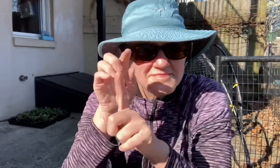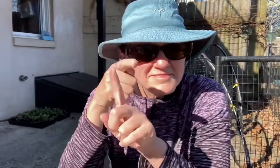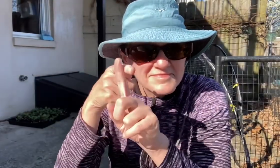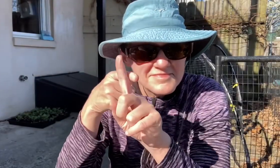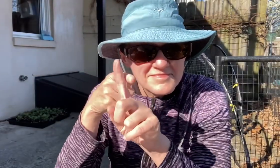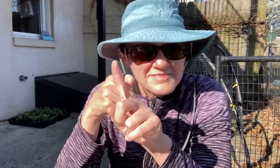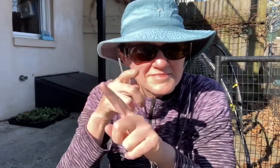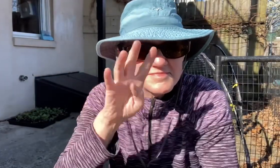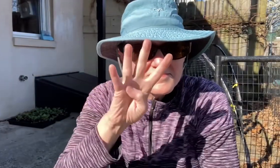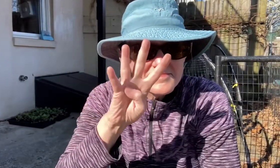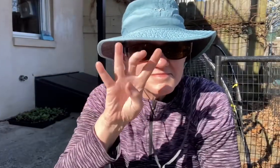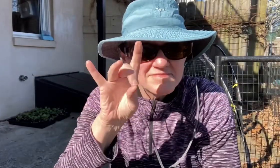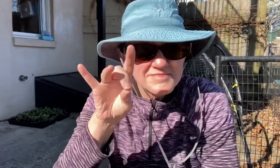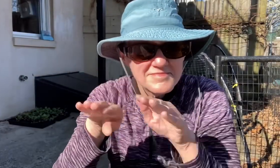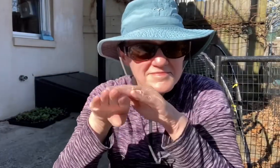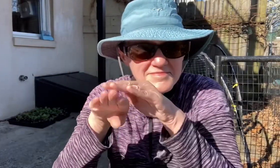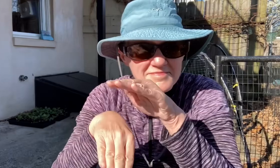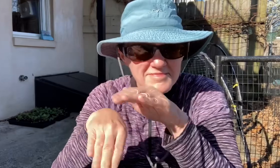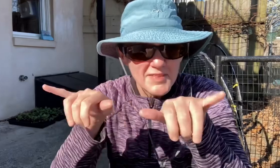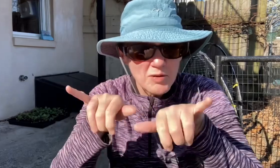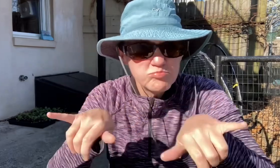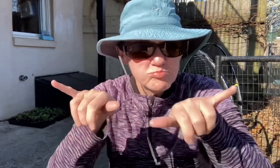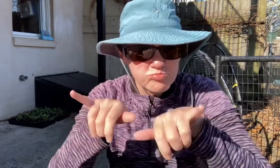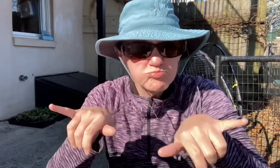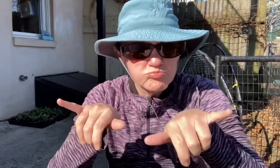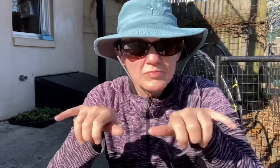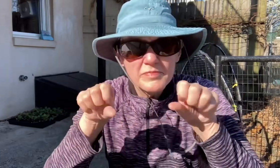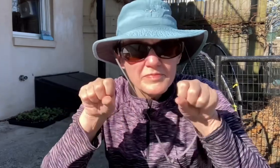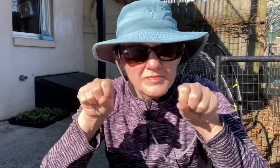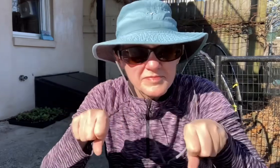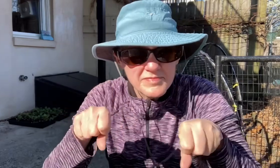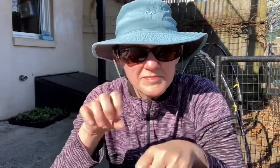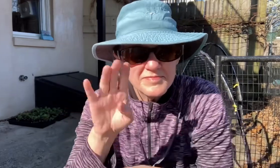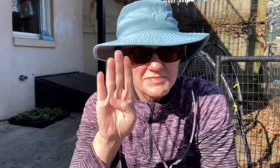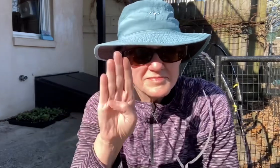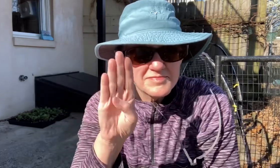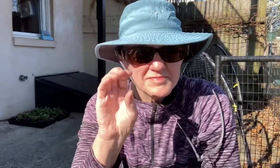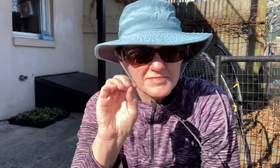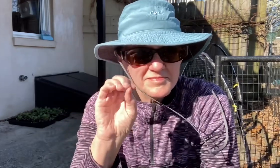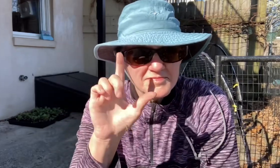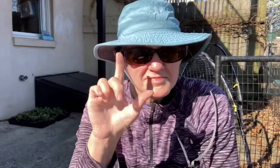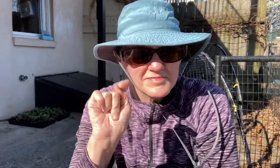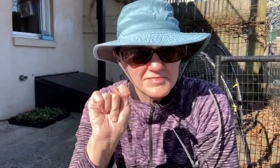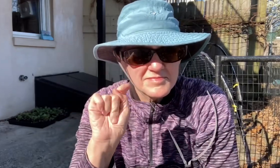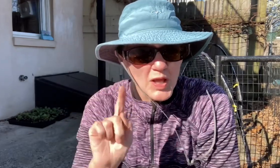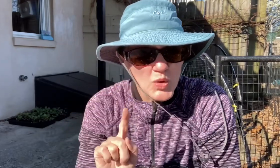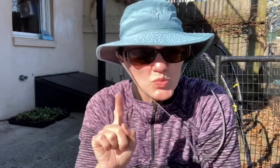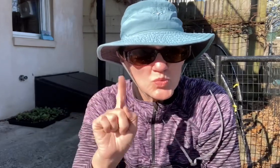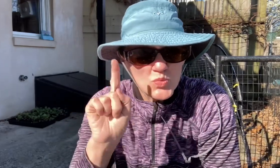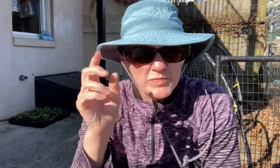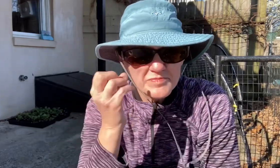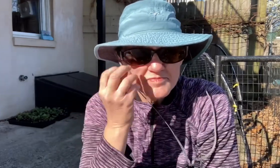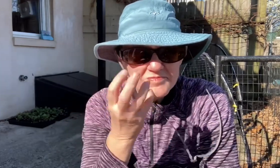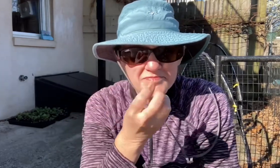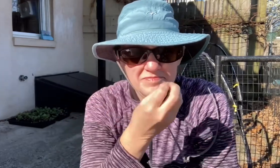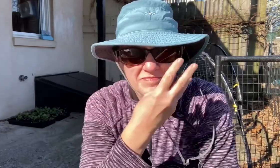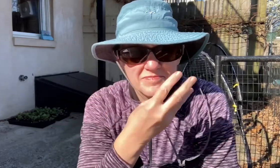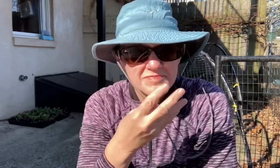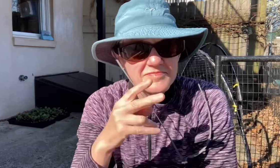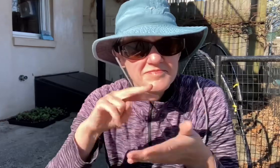Now, if beets are exposed to temperatures below 48 degrees consistently, they can bolt. send